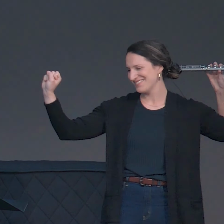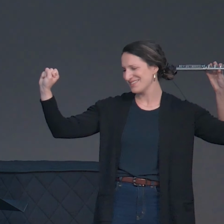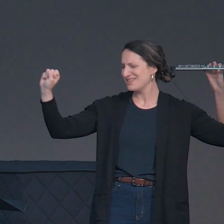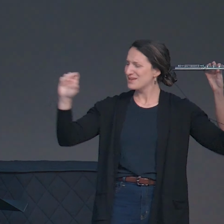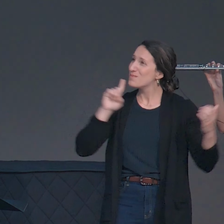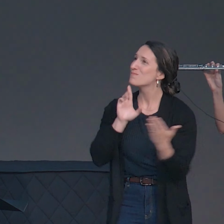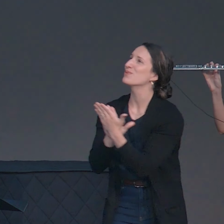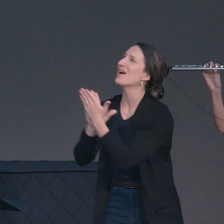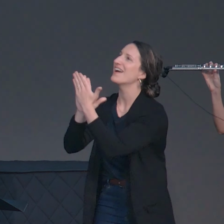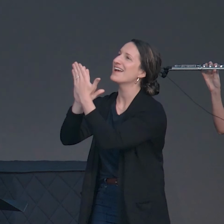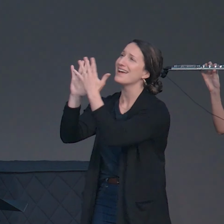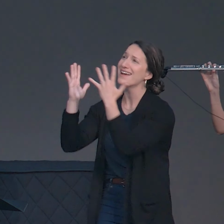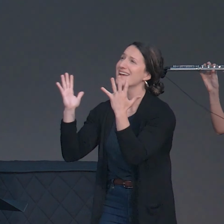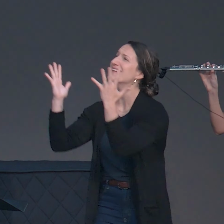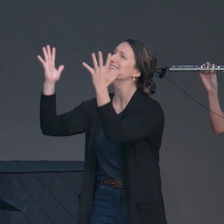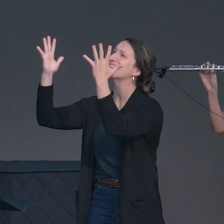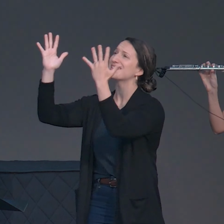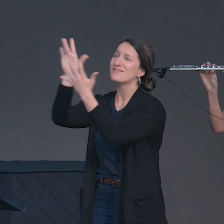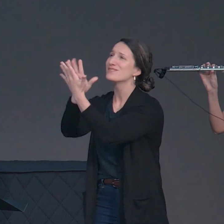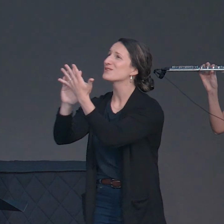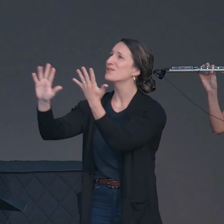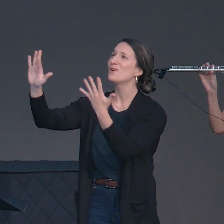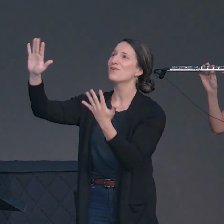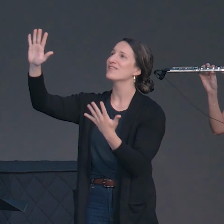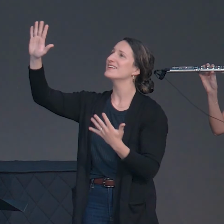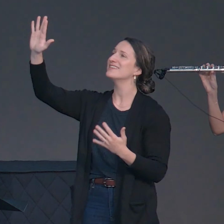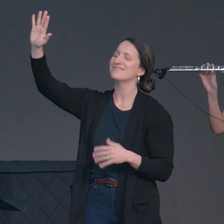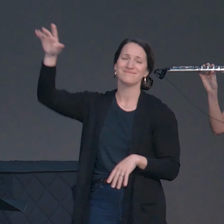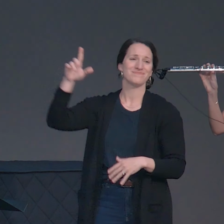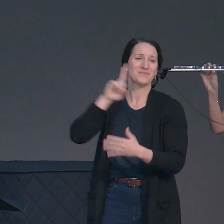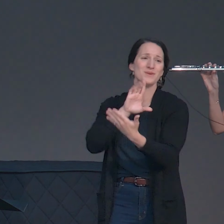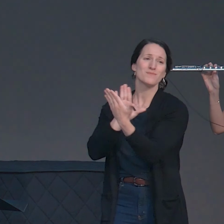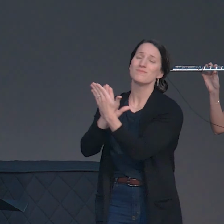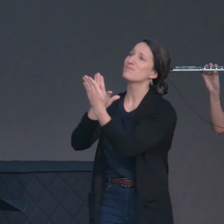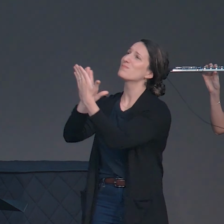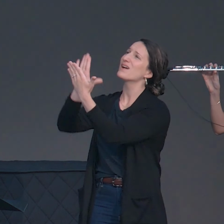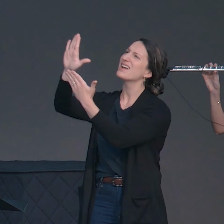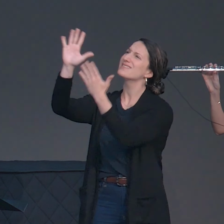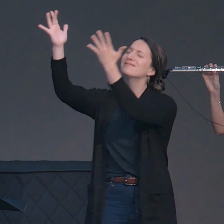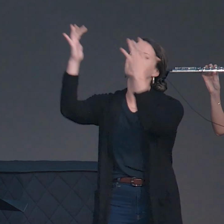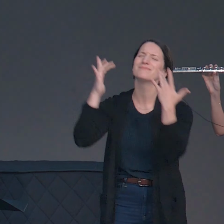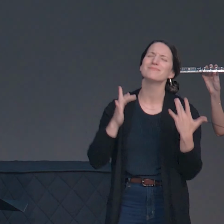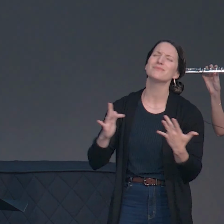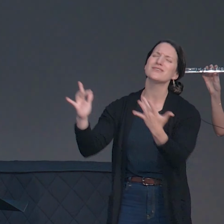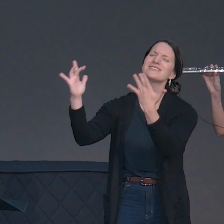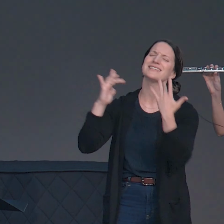The praise of your glory to the praise.